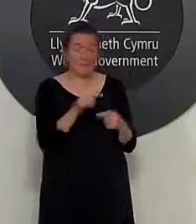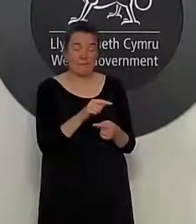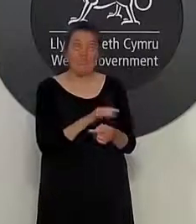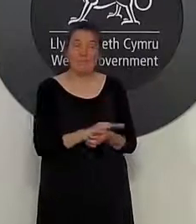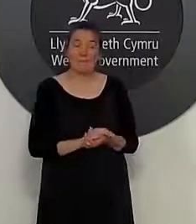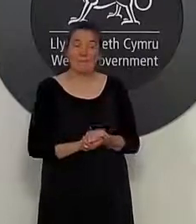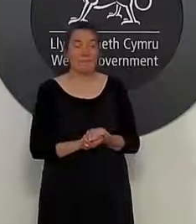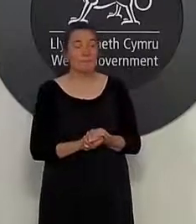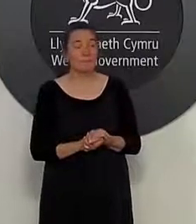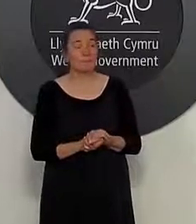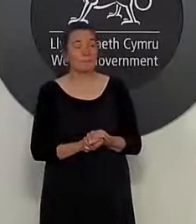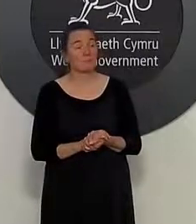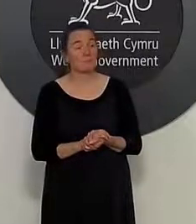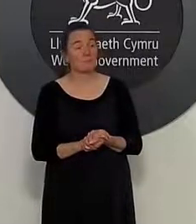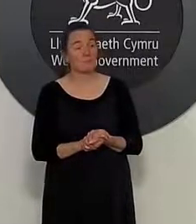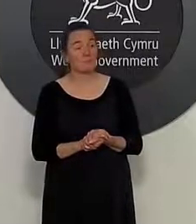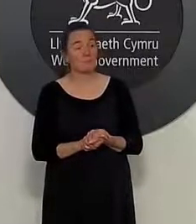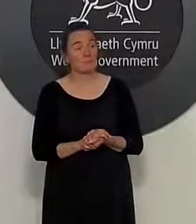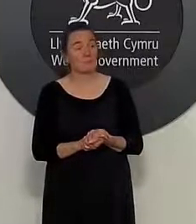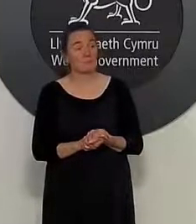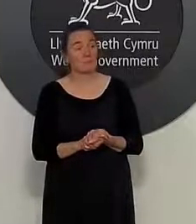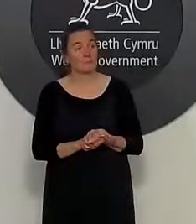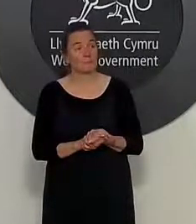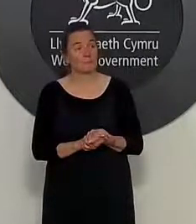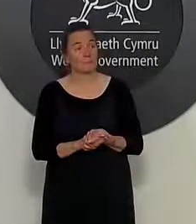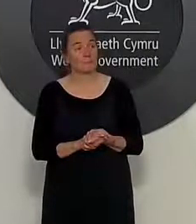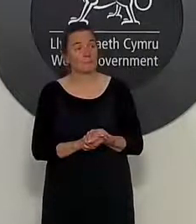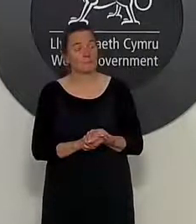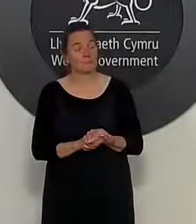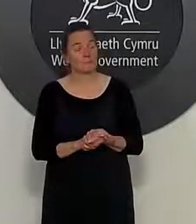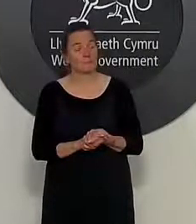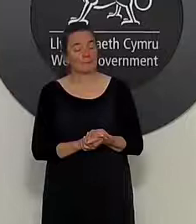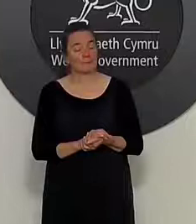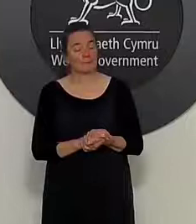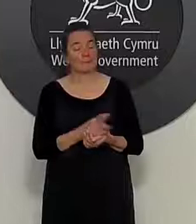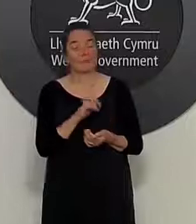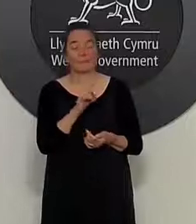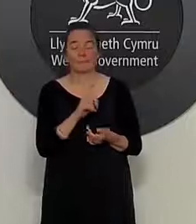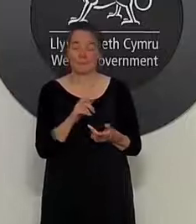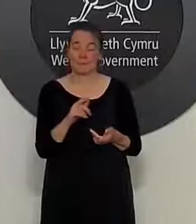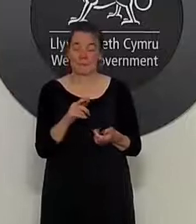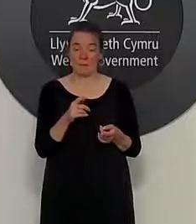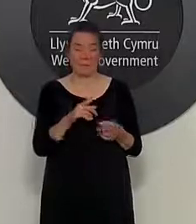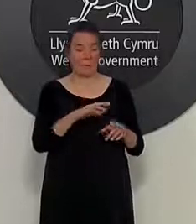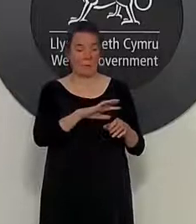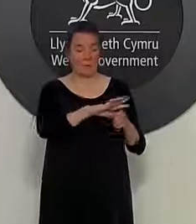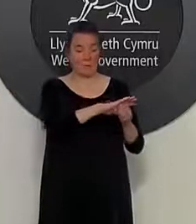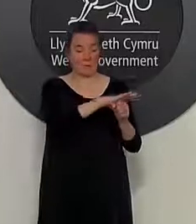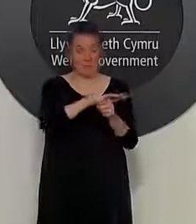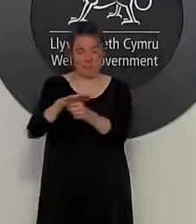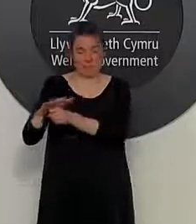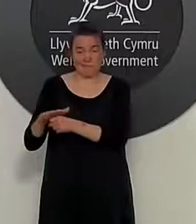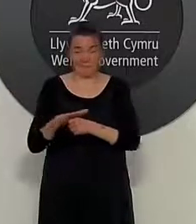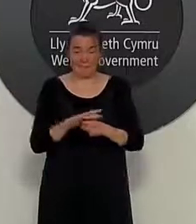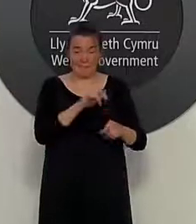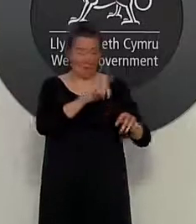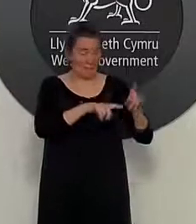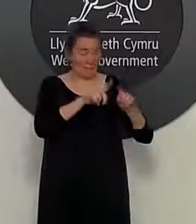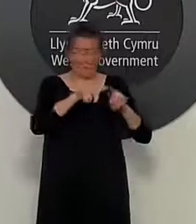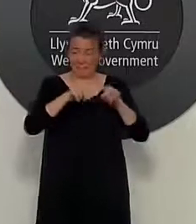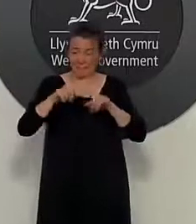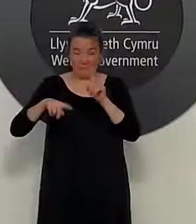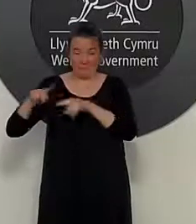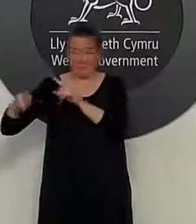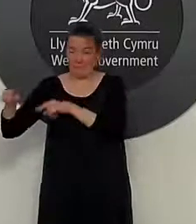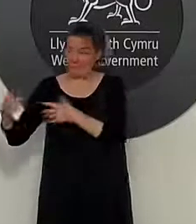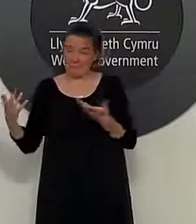question. Yeah, Howard, it's because the issue on the ground is complex and varies. We have